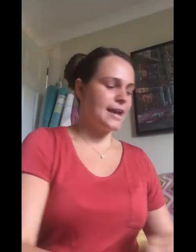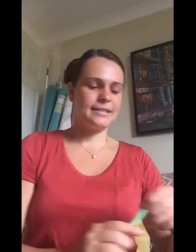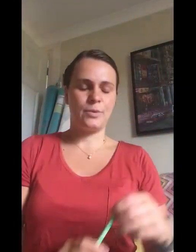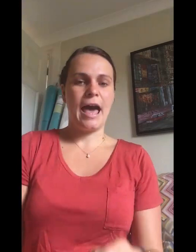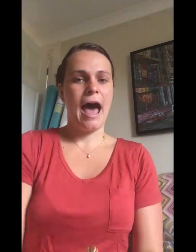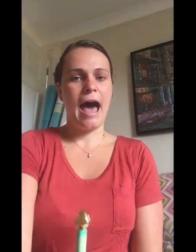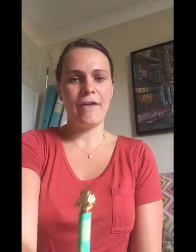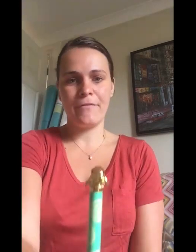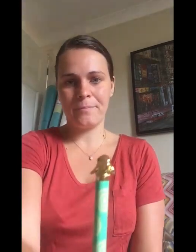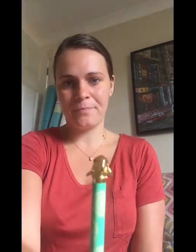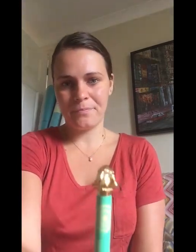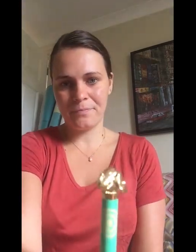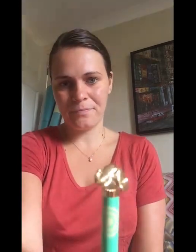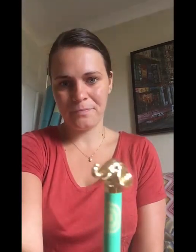Next we have